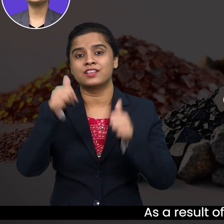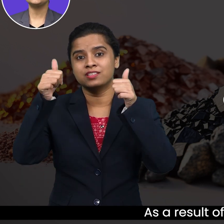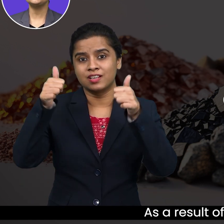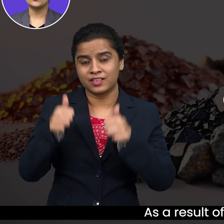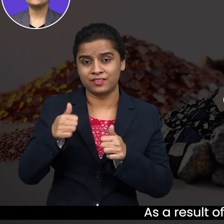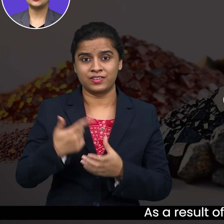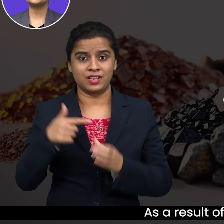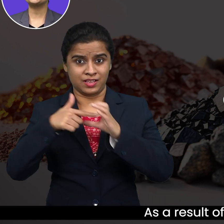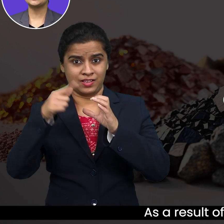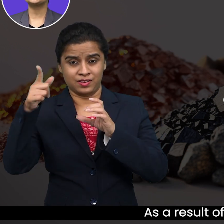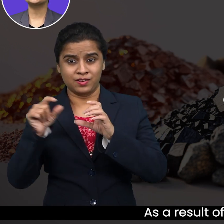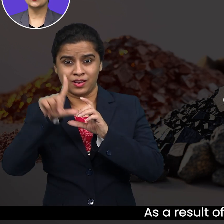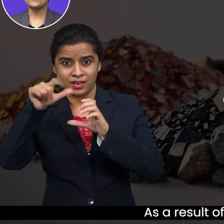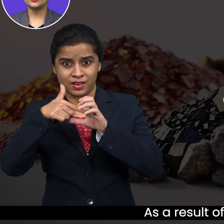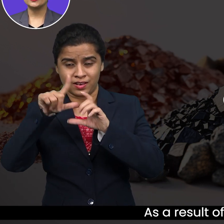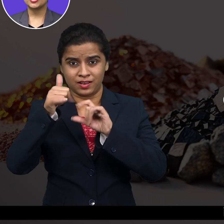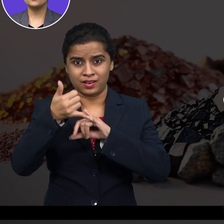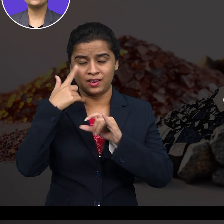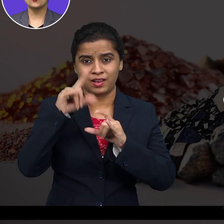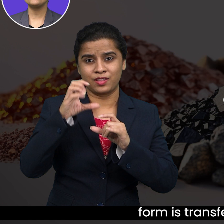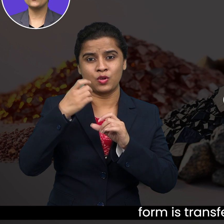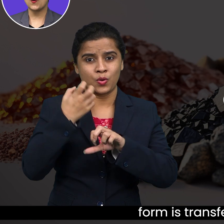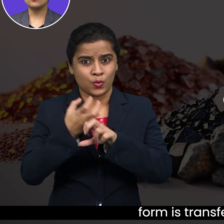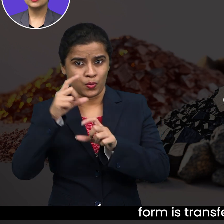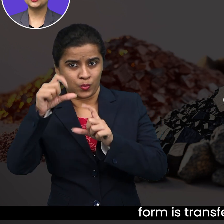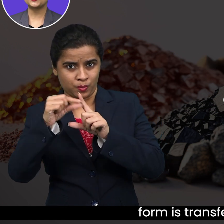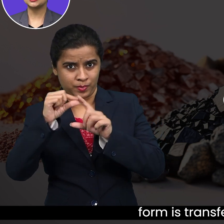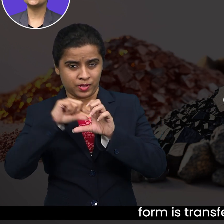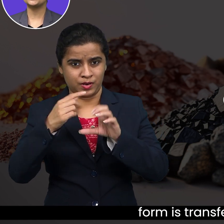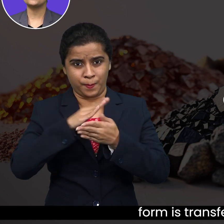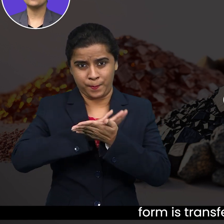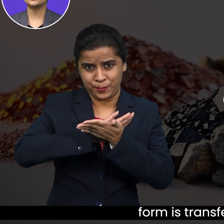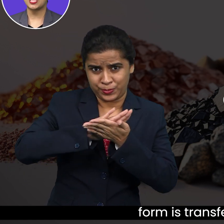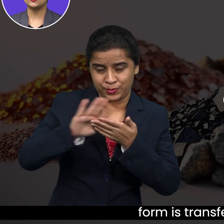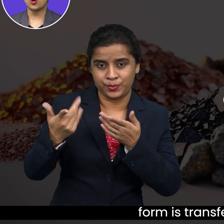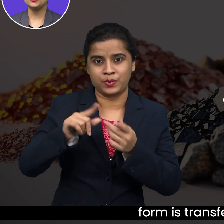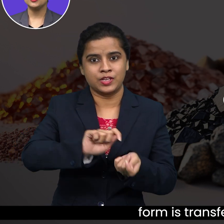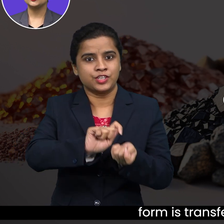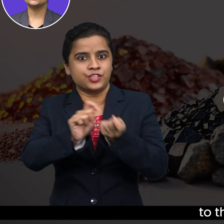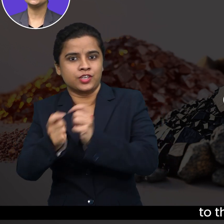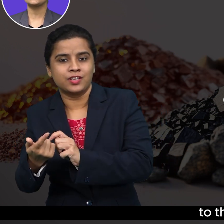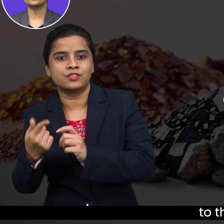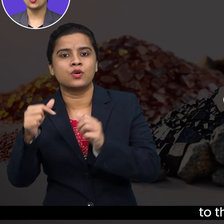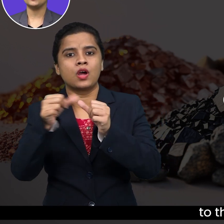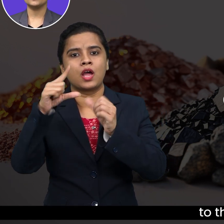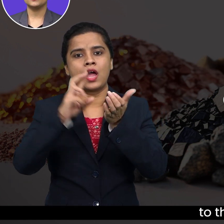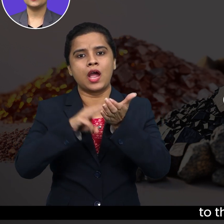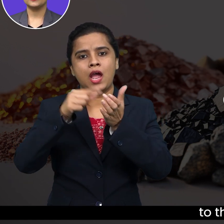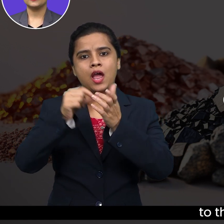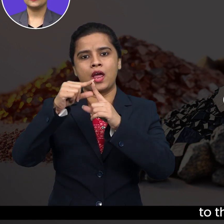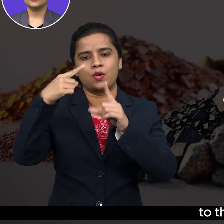As a result of electrolysis, copper in pure form is transferred from the anode to the